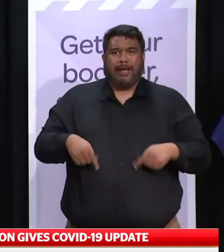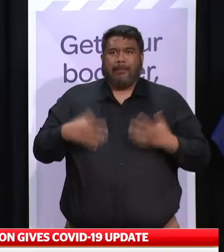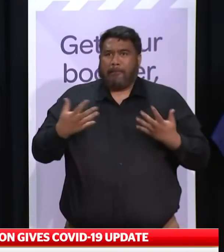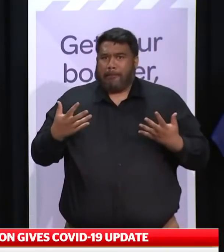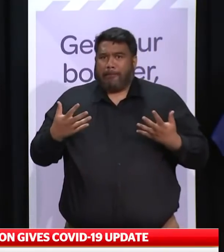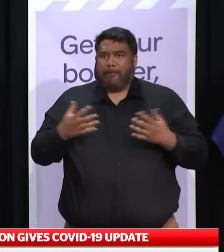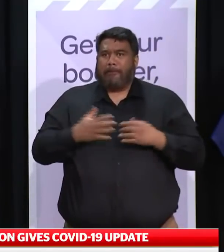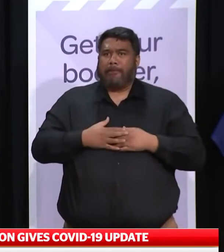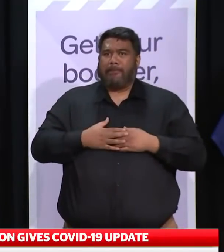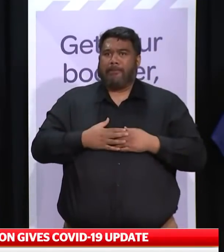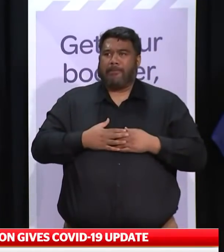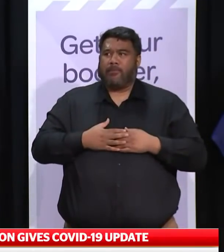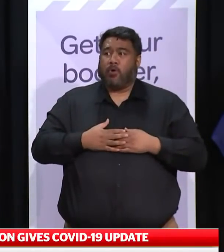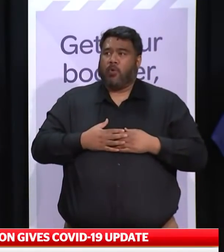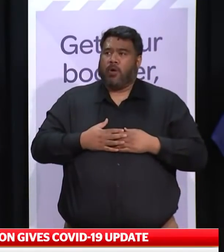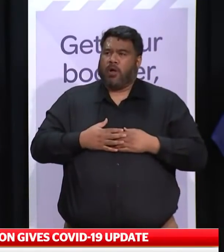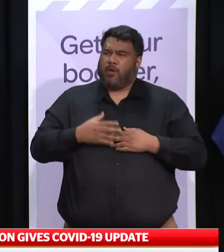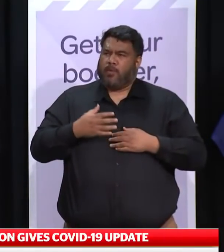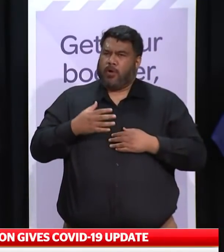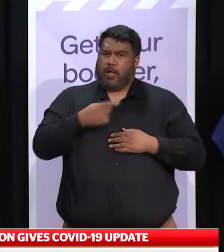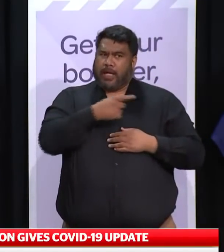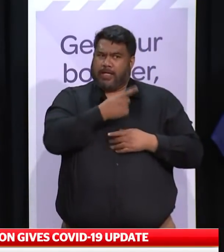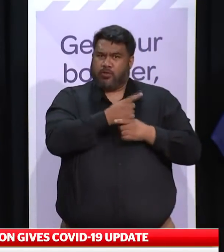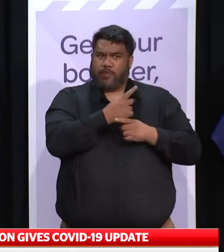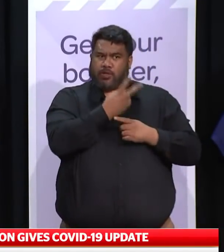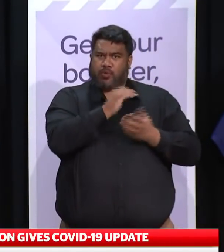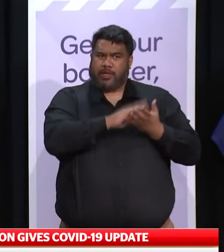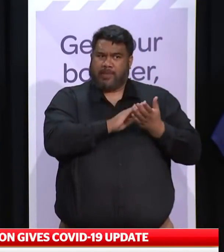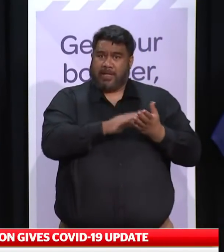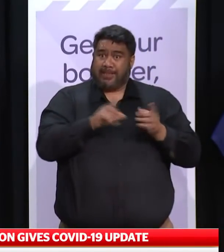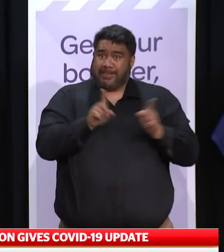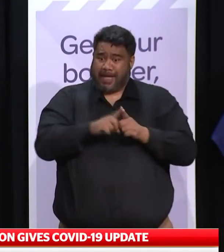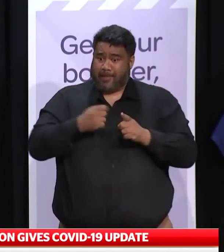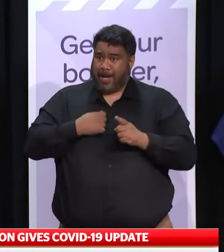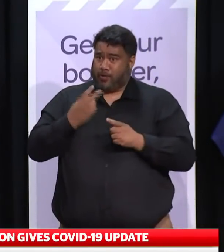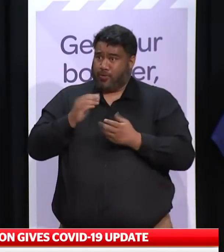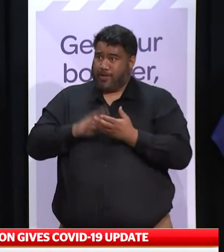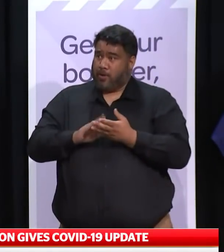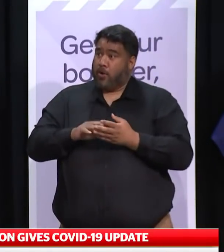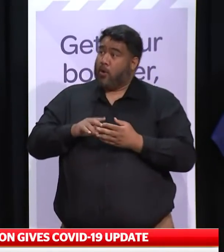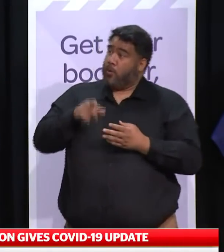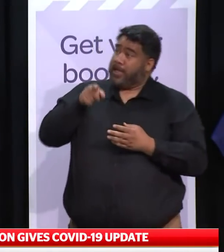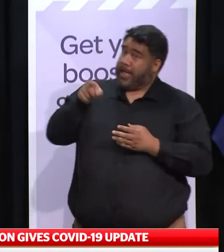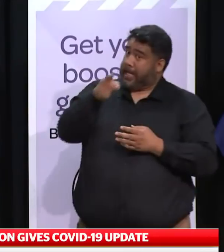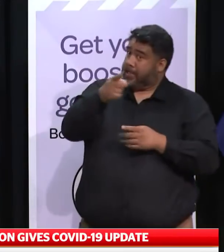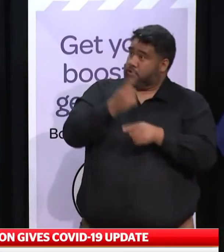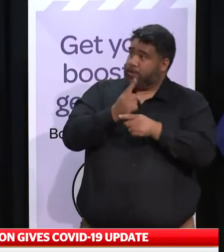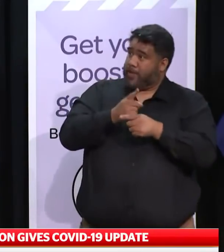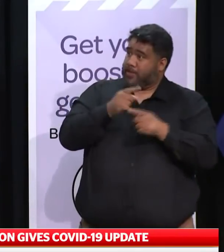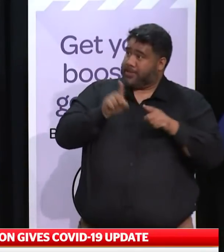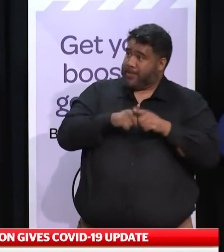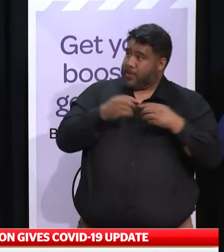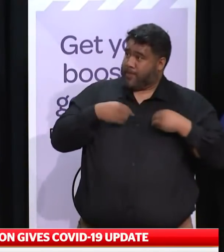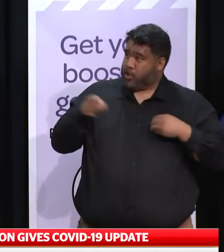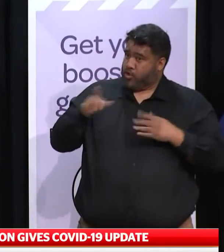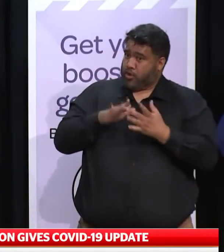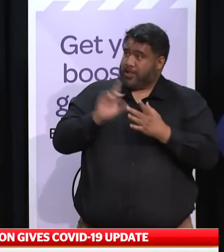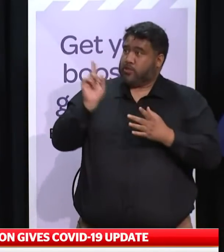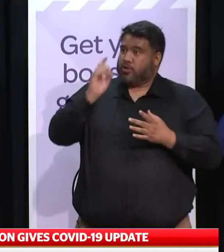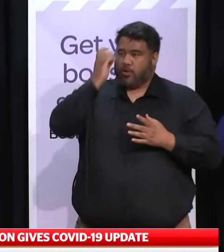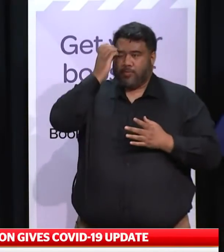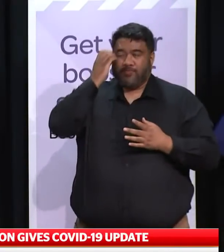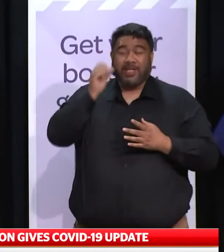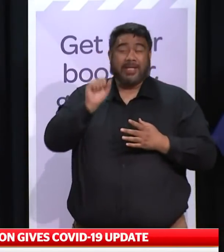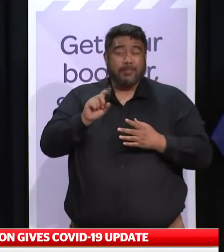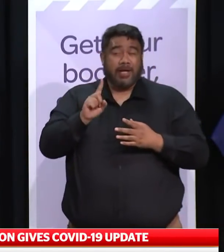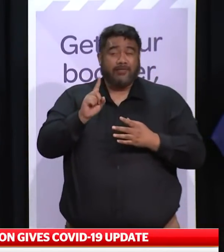back and see whether we're talking about the same 20 million or not, Barry. We're talking about the company that you contracted today. Yeah, as I say, I'd need to make sure whether we are talking